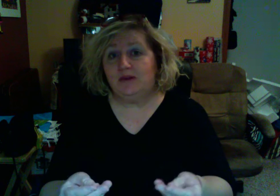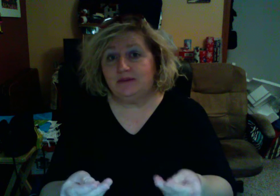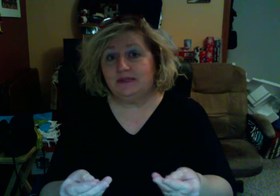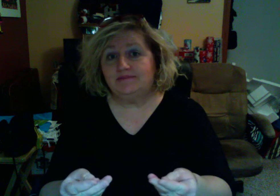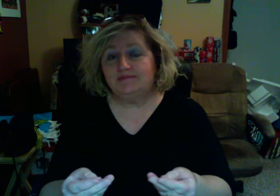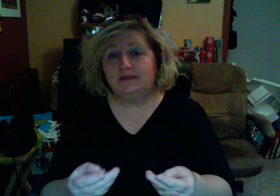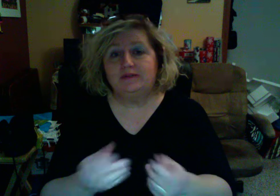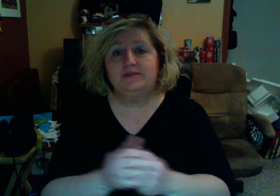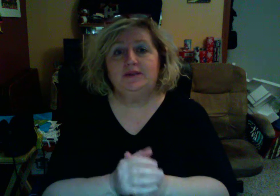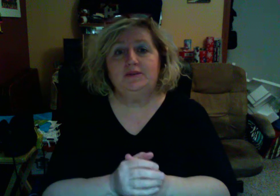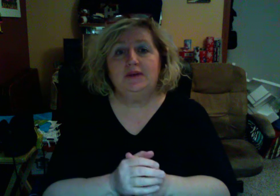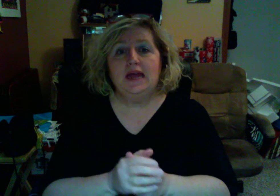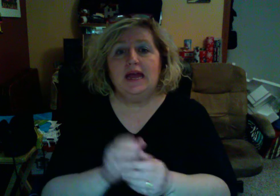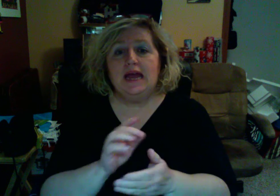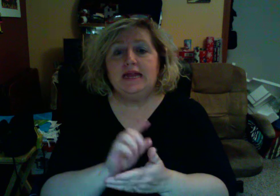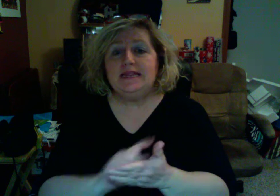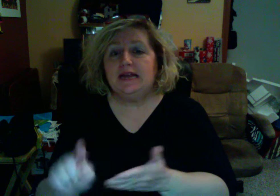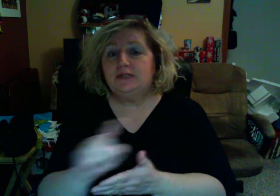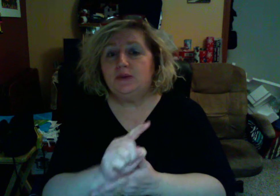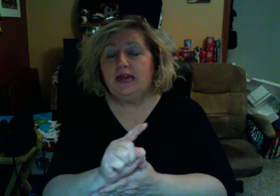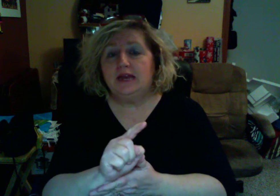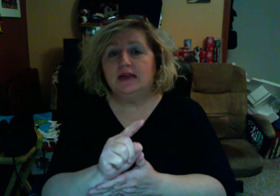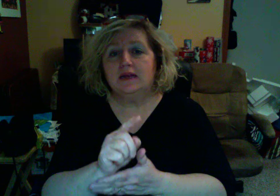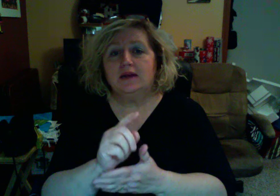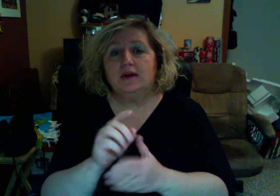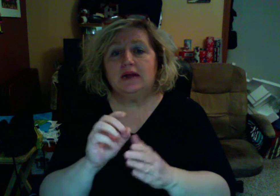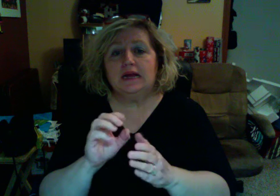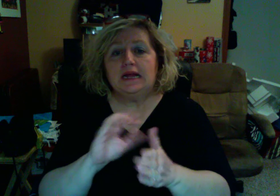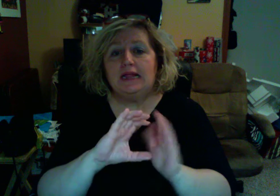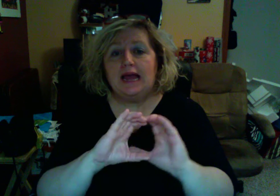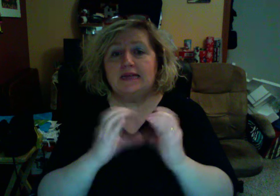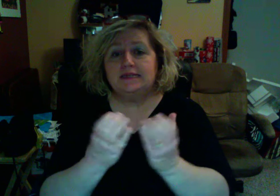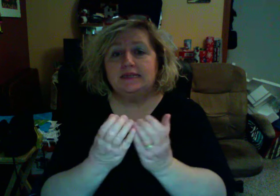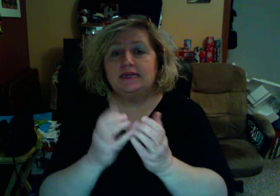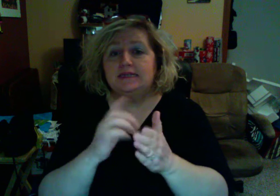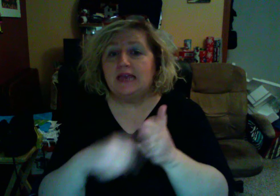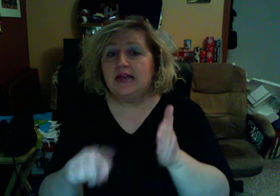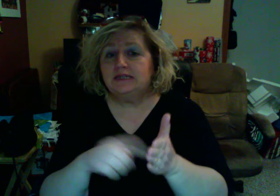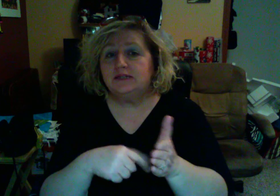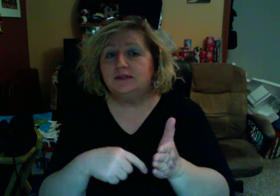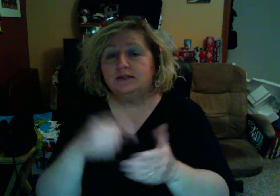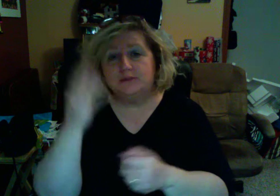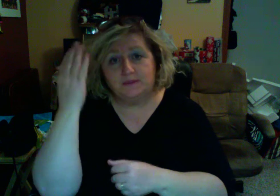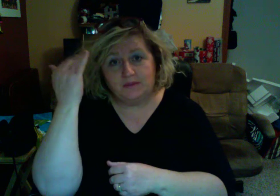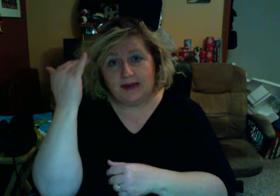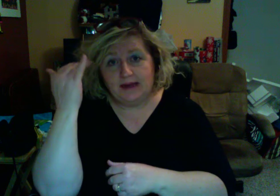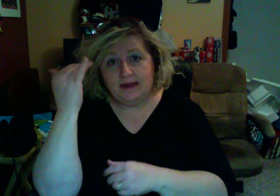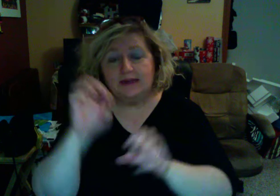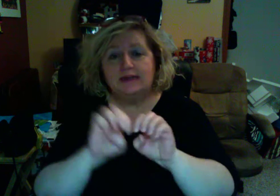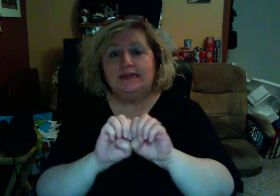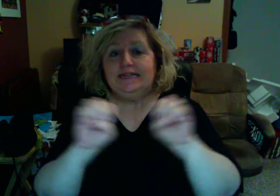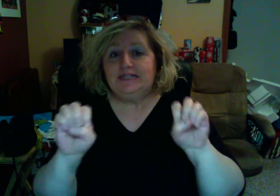those to you. Next week, class is canceled. Why?